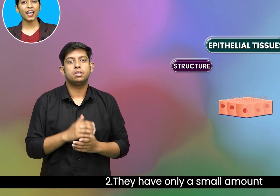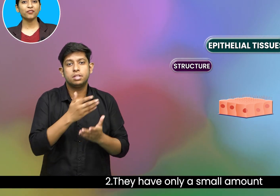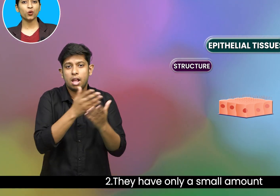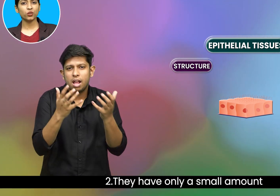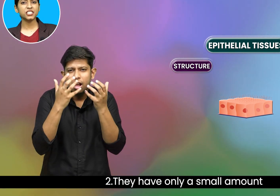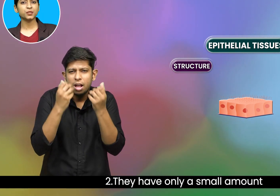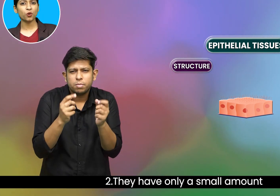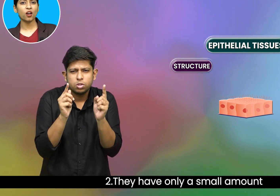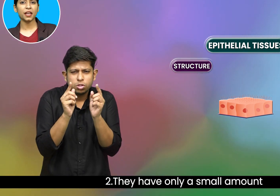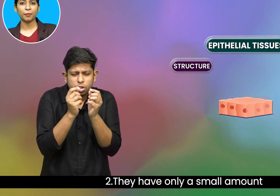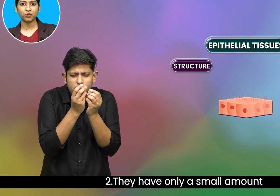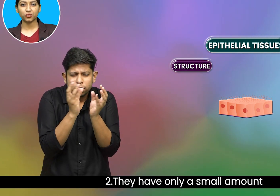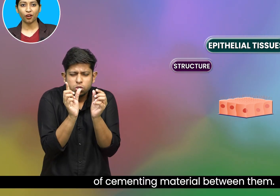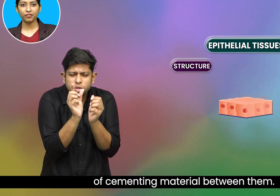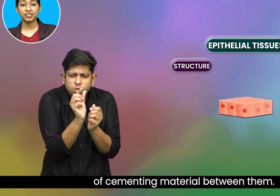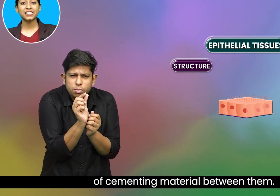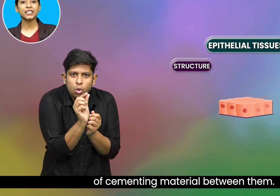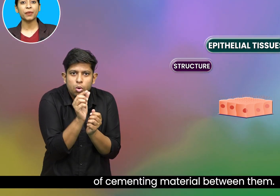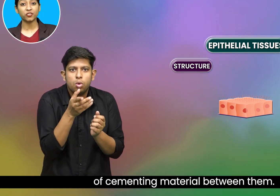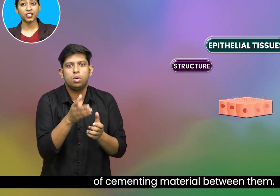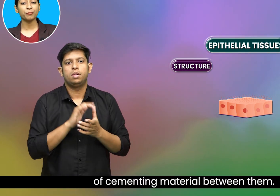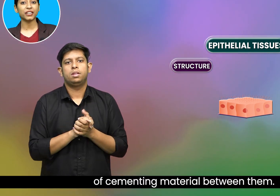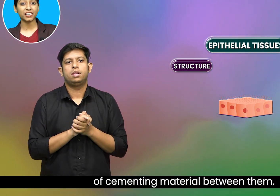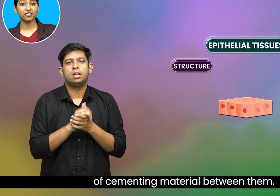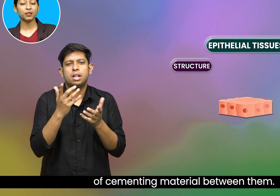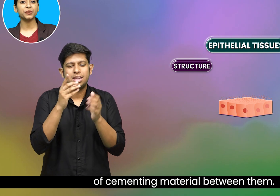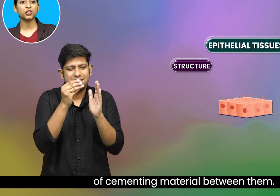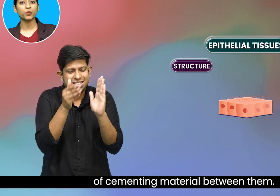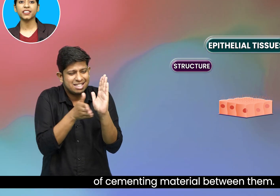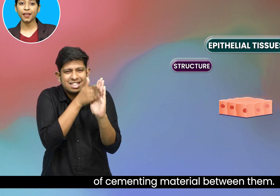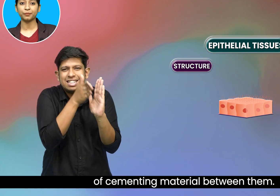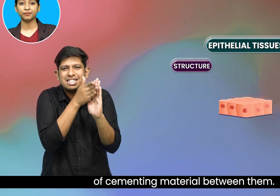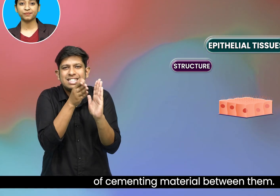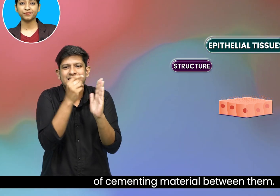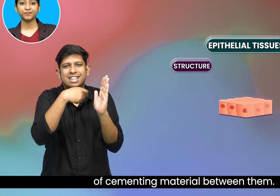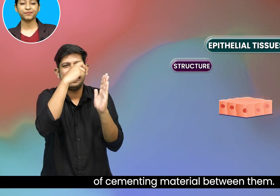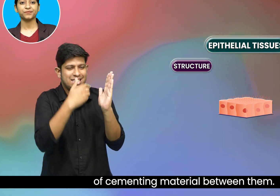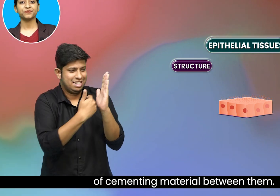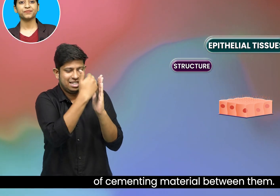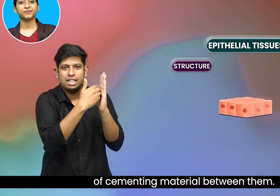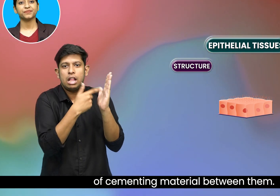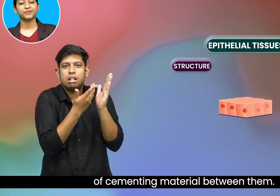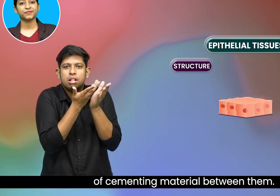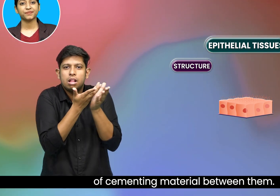They have only small amount of cementing material between them.